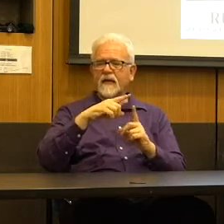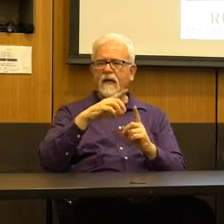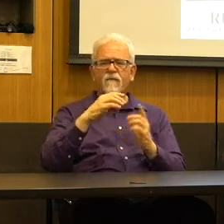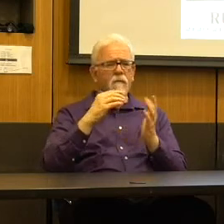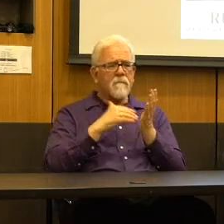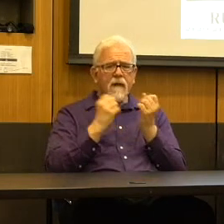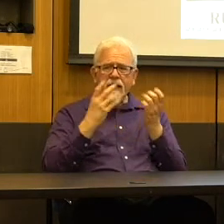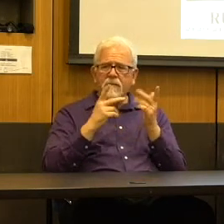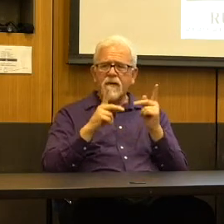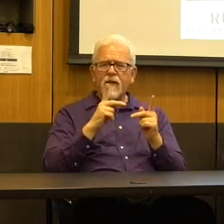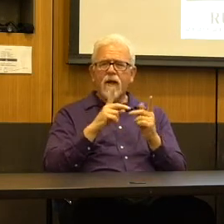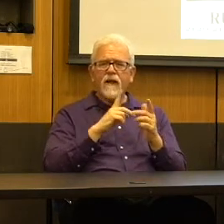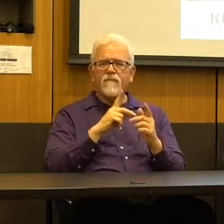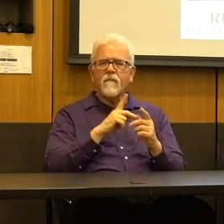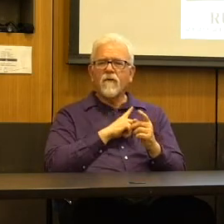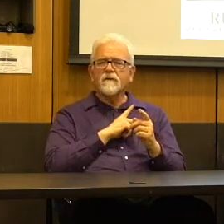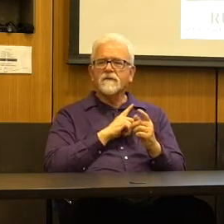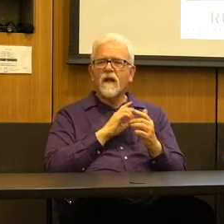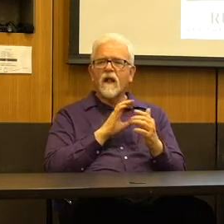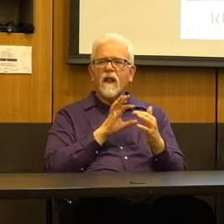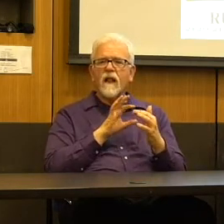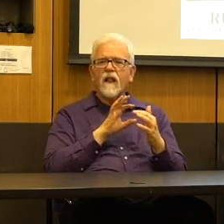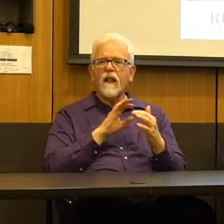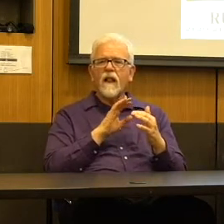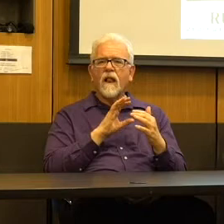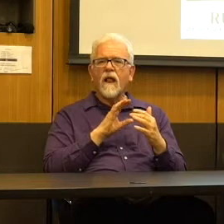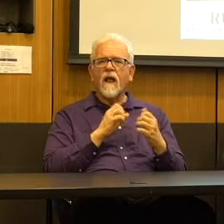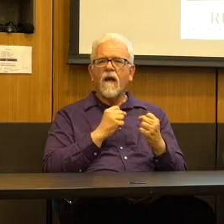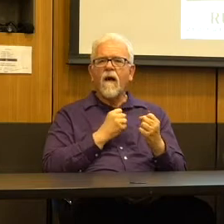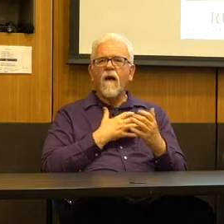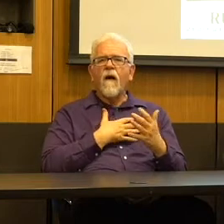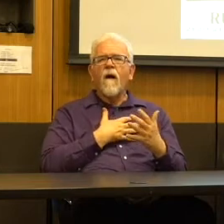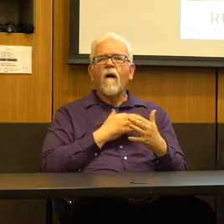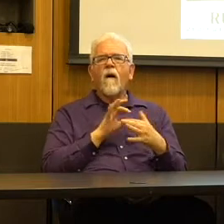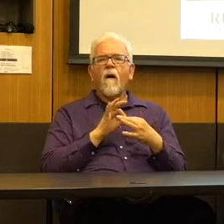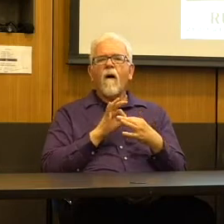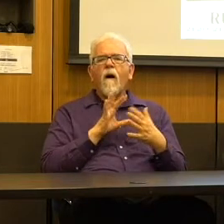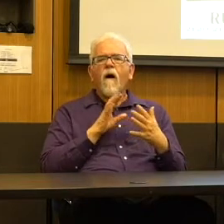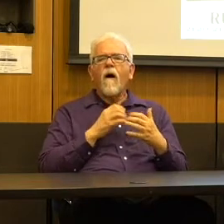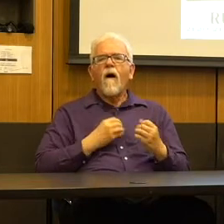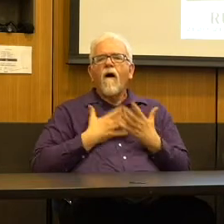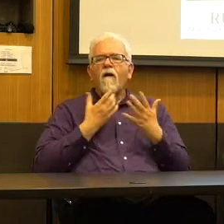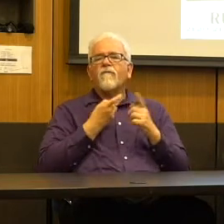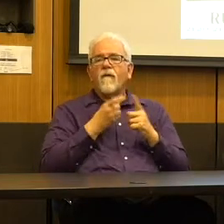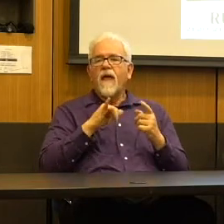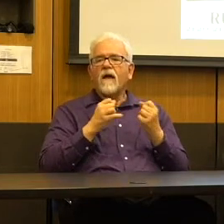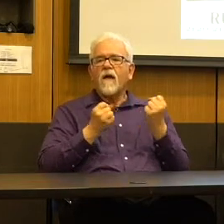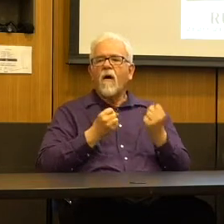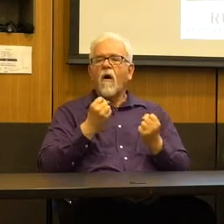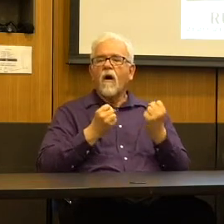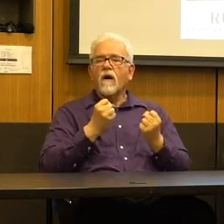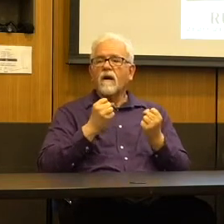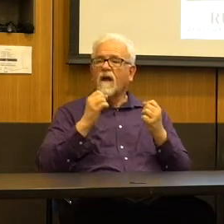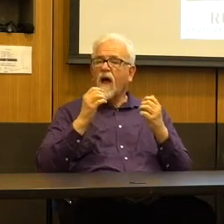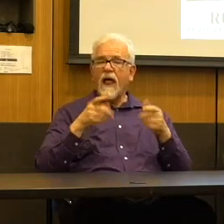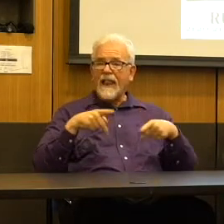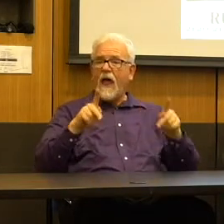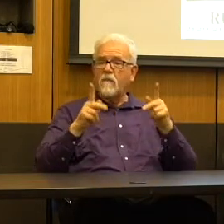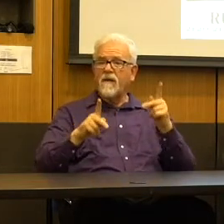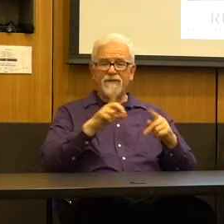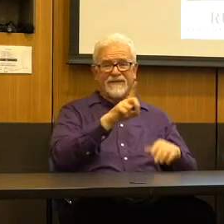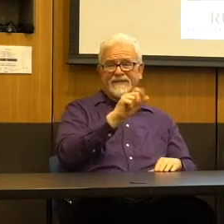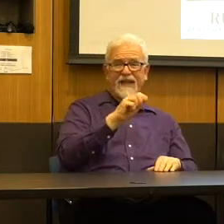of kind of personal release from these cars. Cars allowed people a kind of mobility, whether you're disabled or not, that was